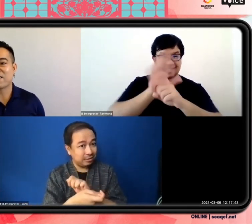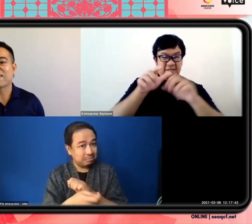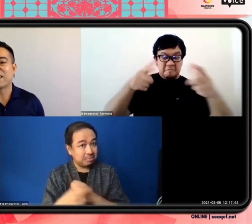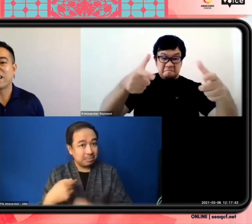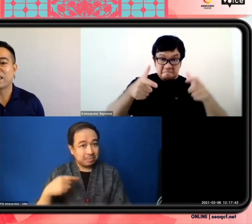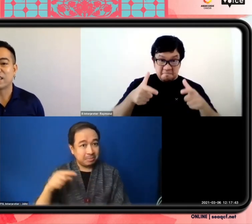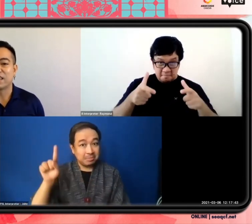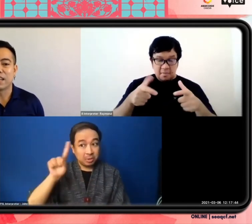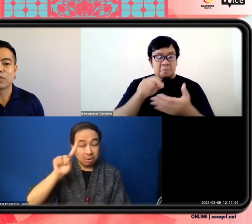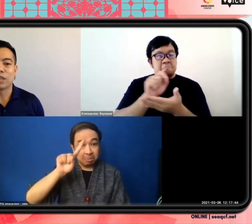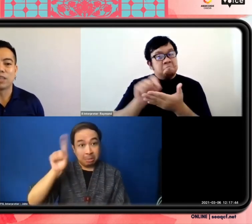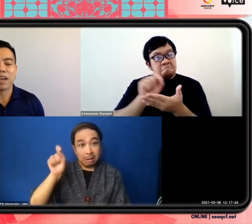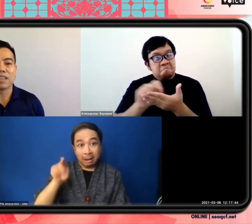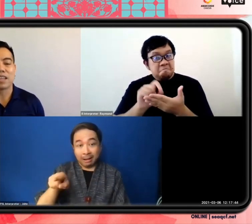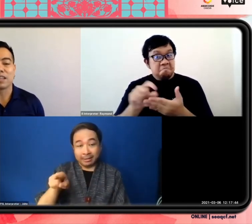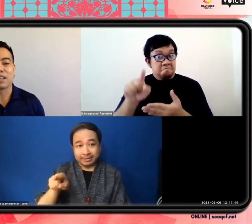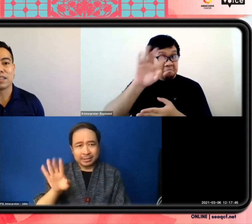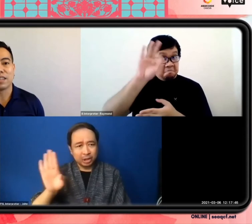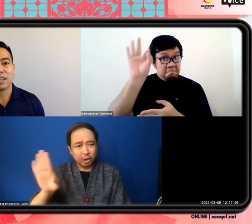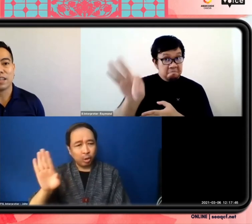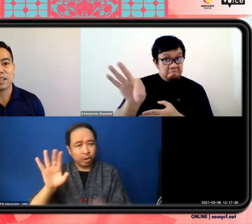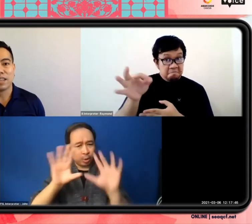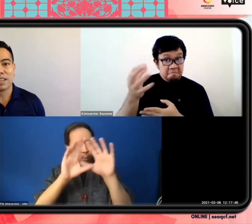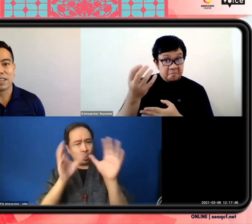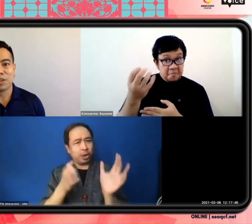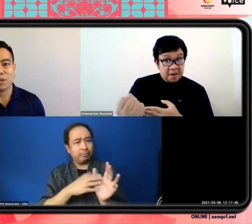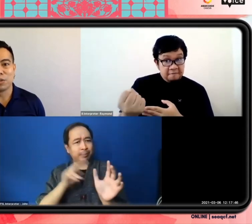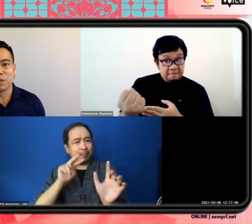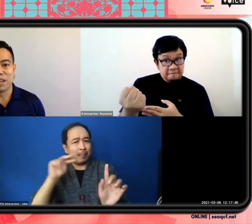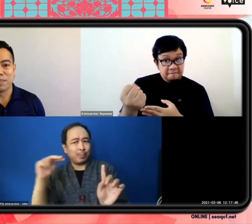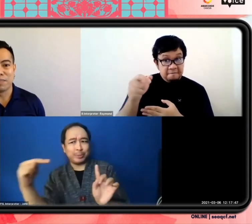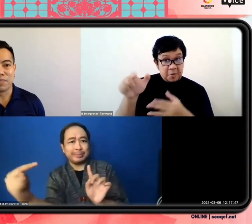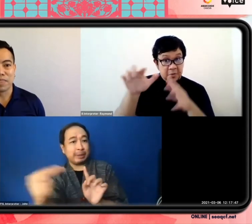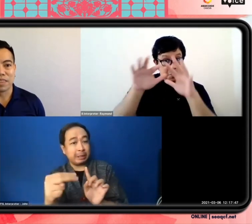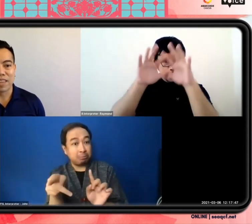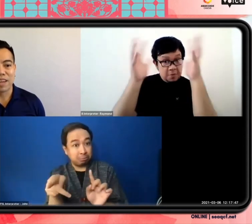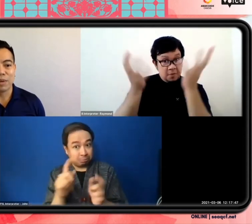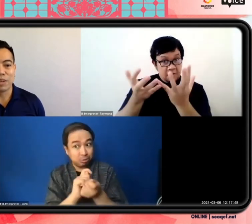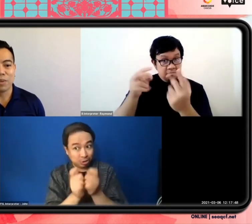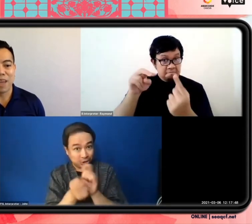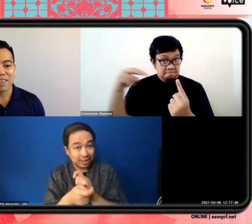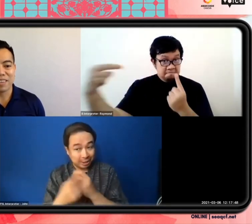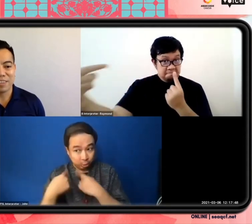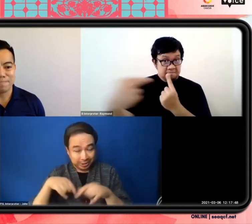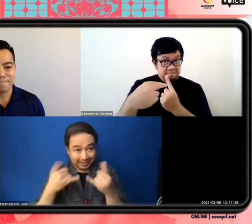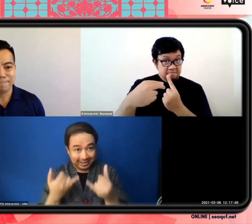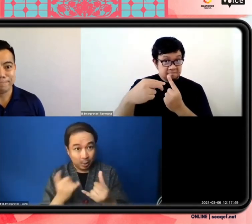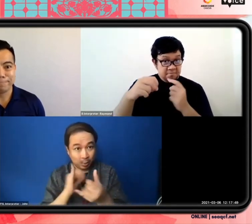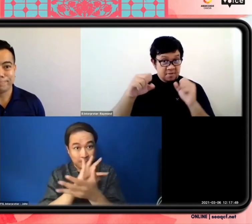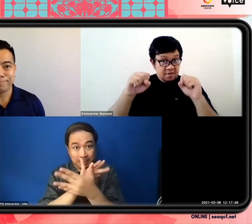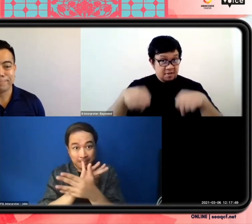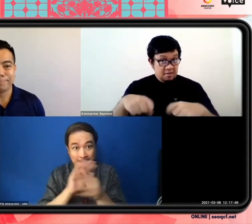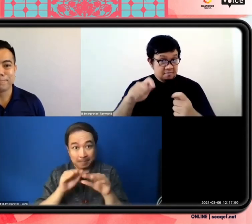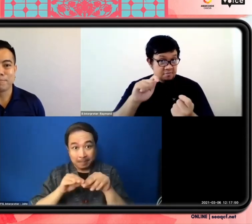has translated into your writing. So does anyone want to answer?